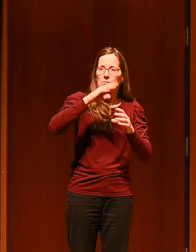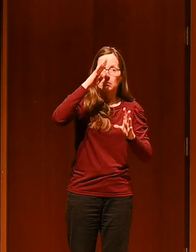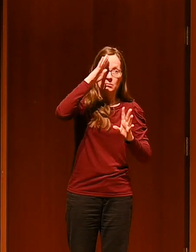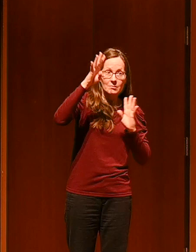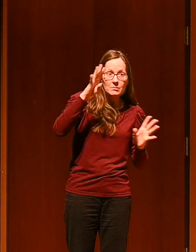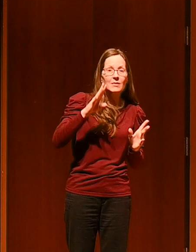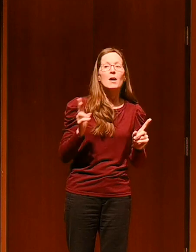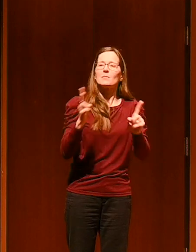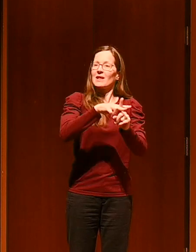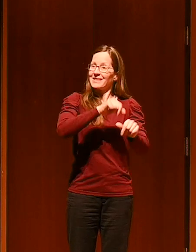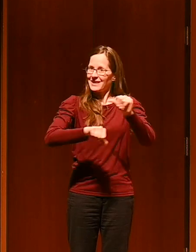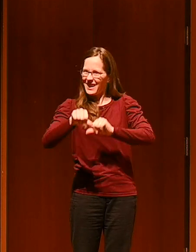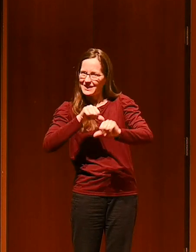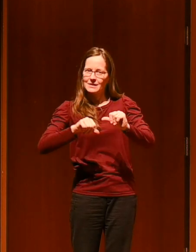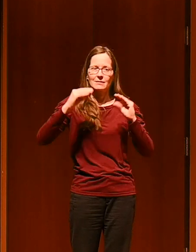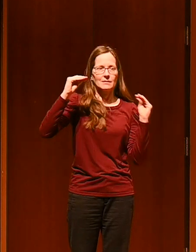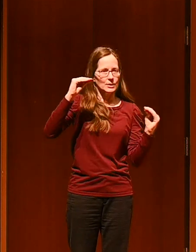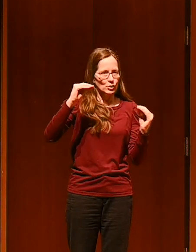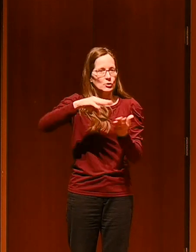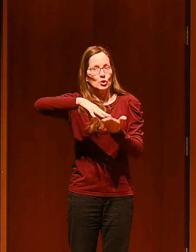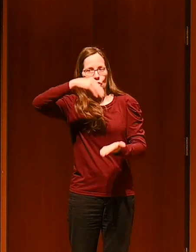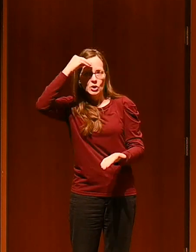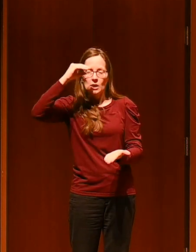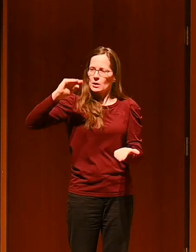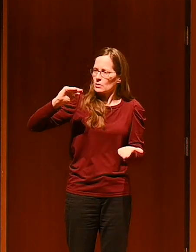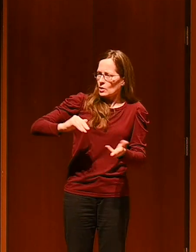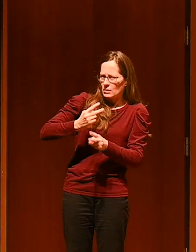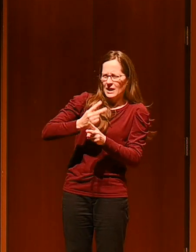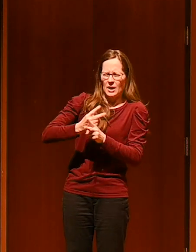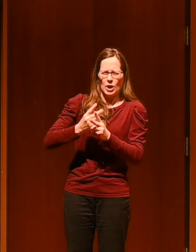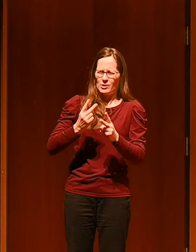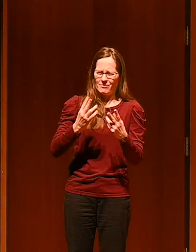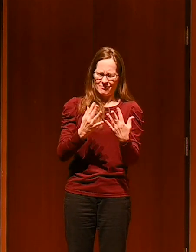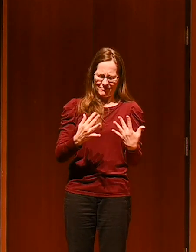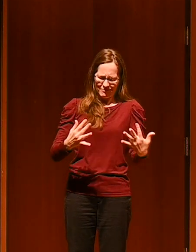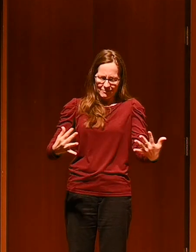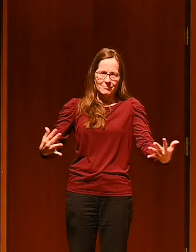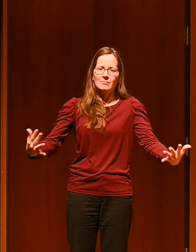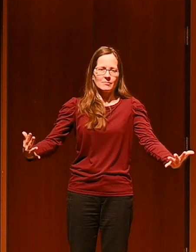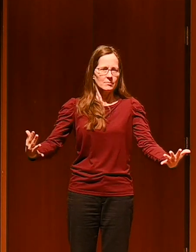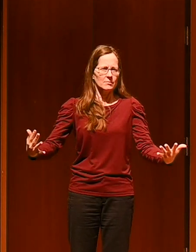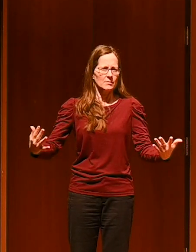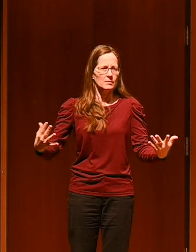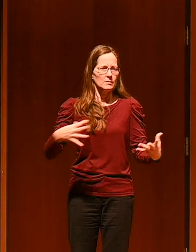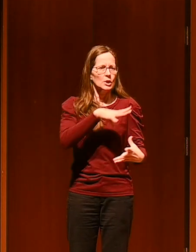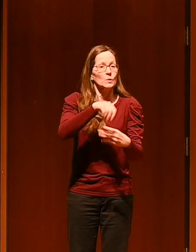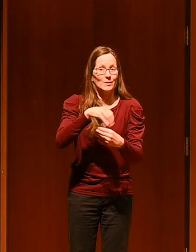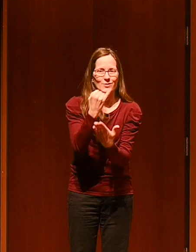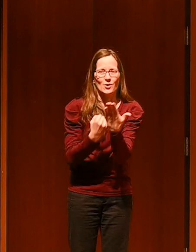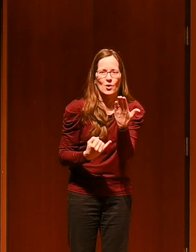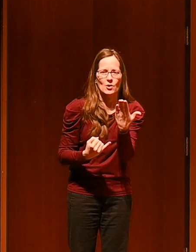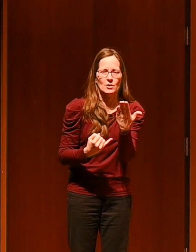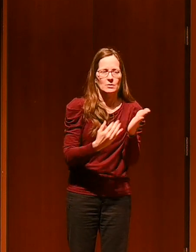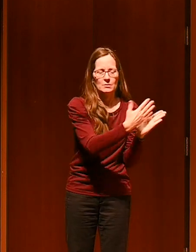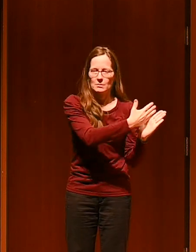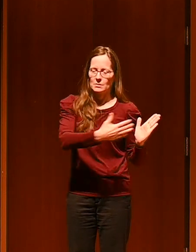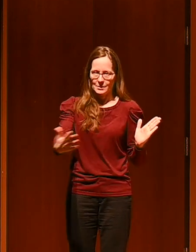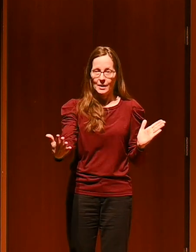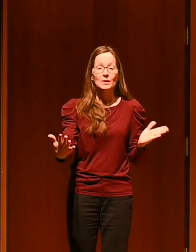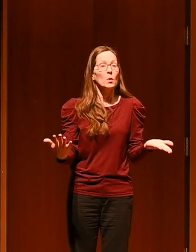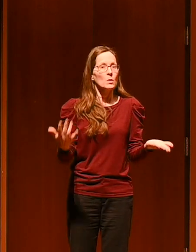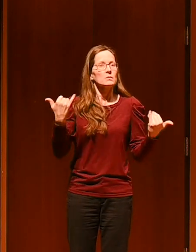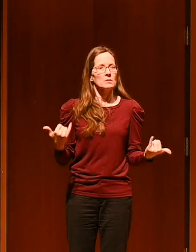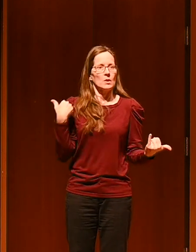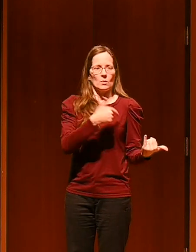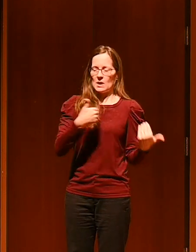sciences, our teaching and learning, our child care. There's artistry everywhere, arts is everywhere. And so to have a great partnership with Howard County Arts and